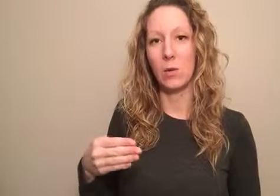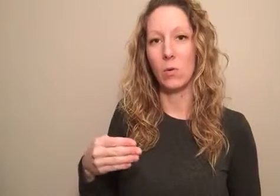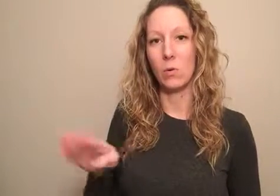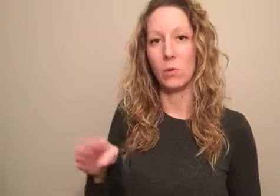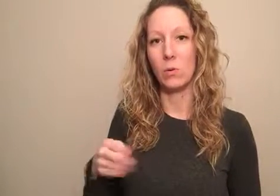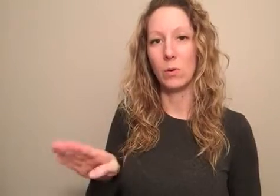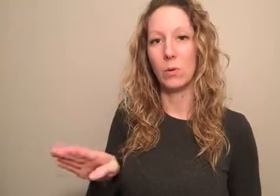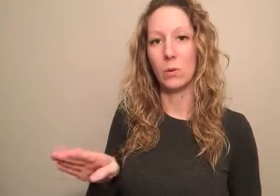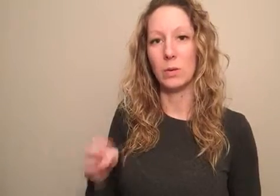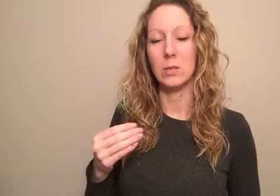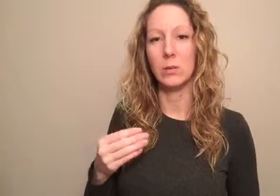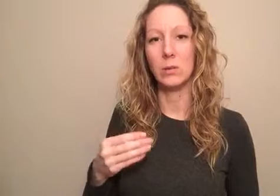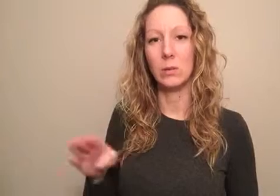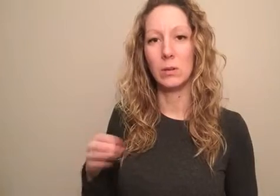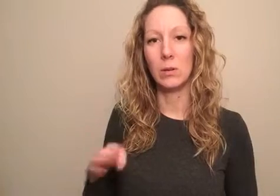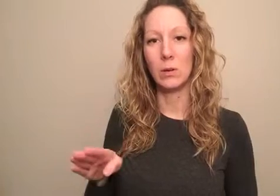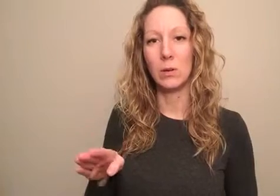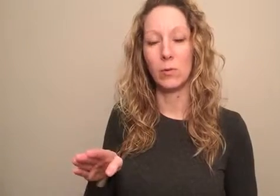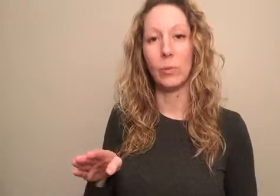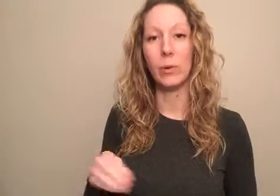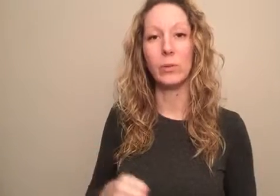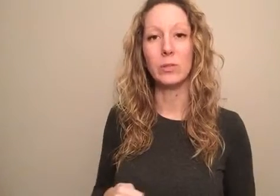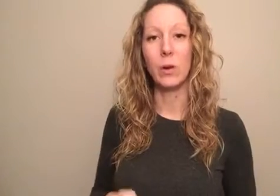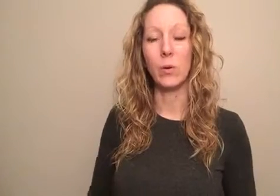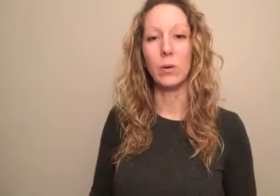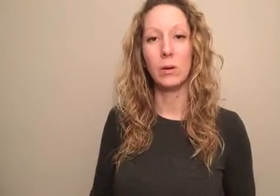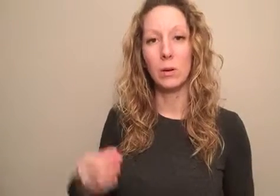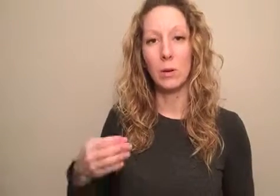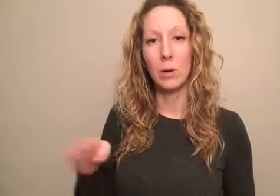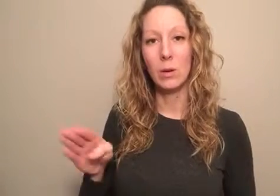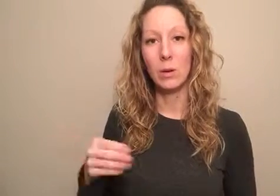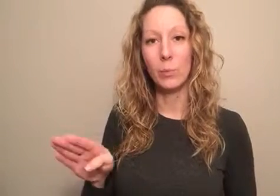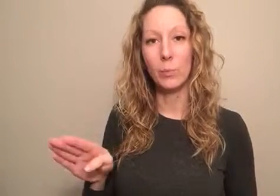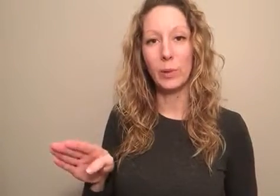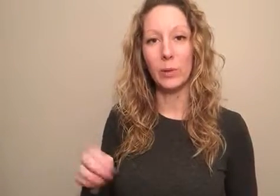go 1, 2 for blue. So blue,